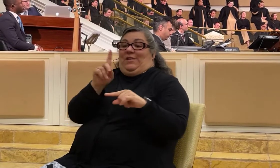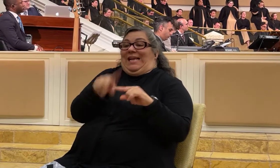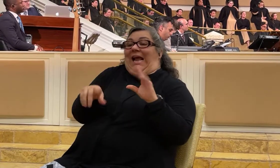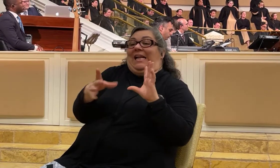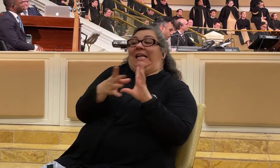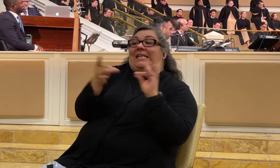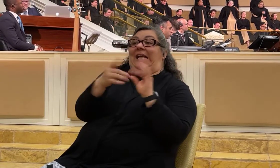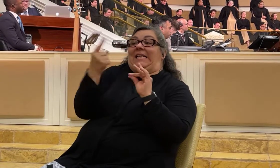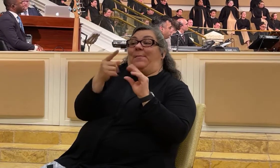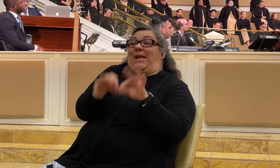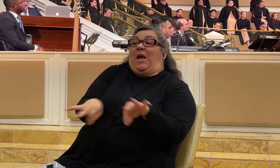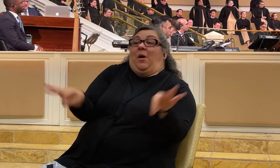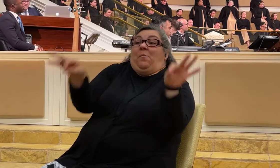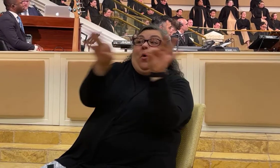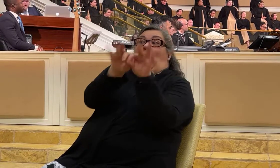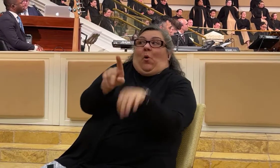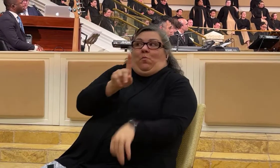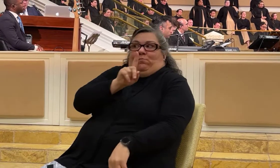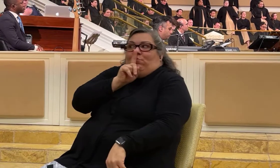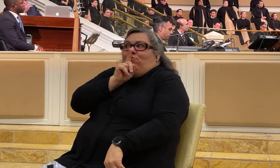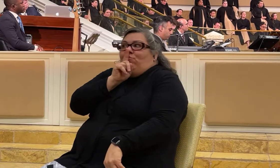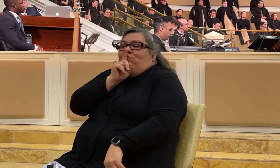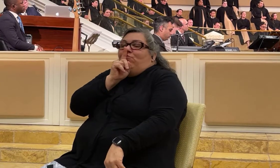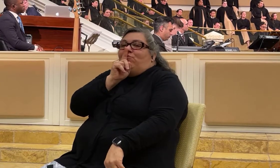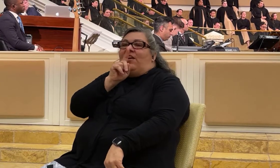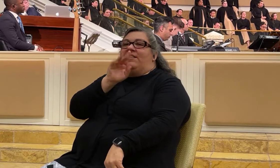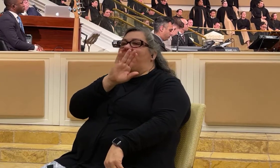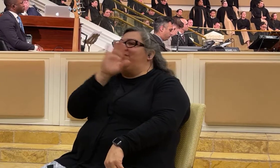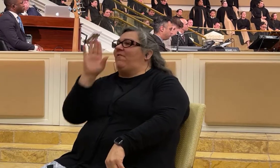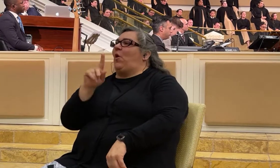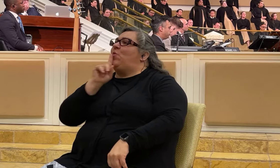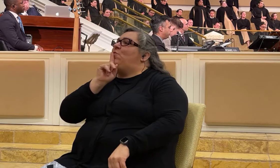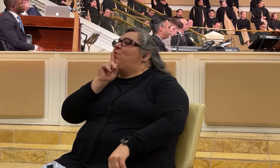and they've never pulled back the curtain, and they've